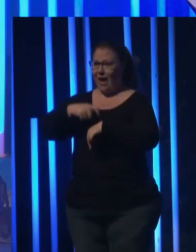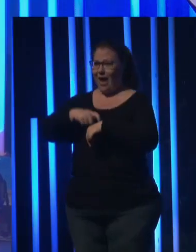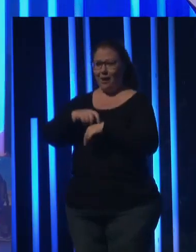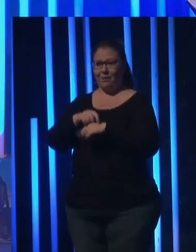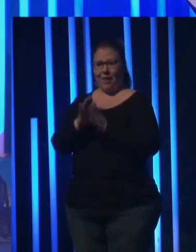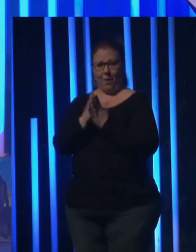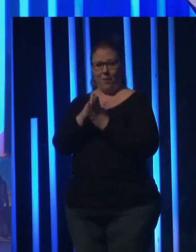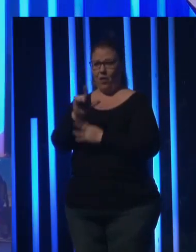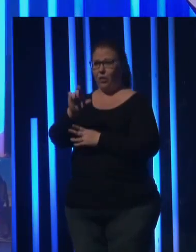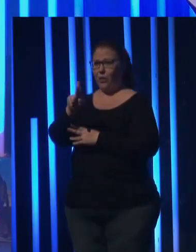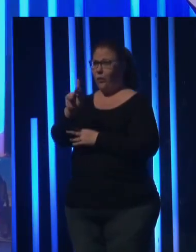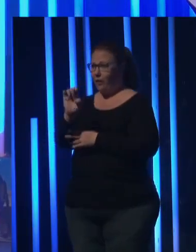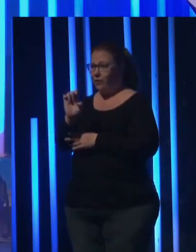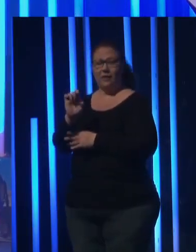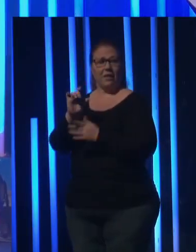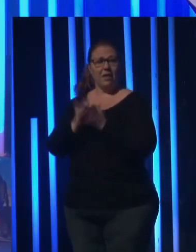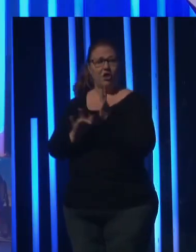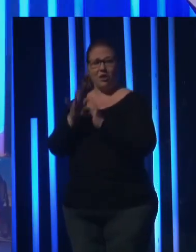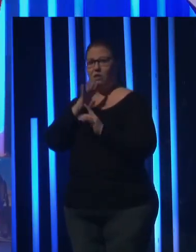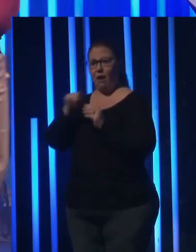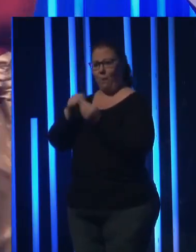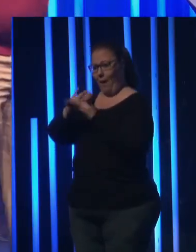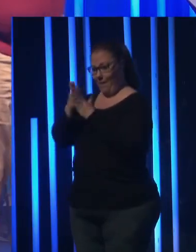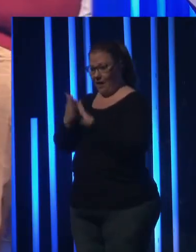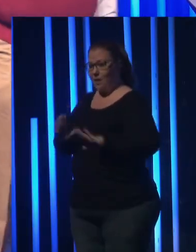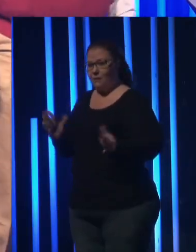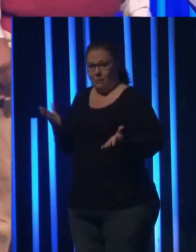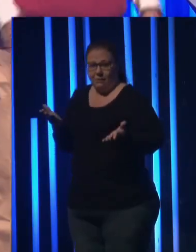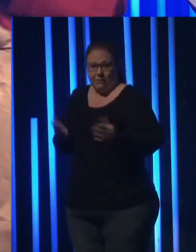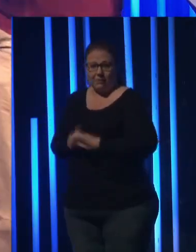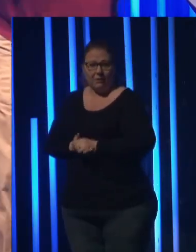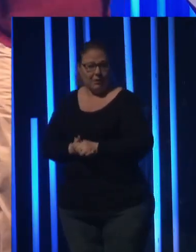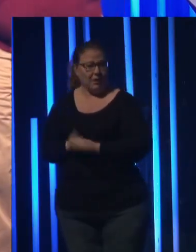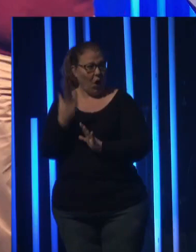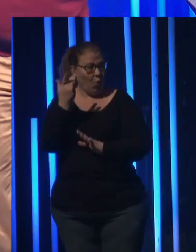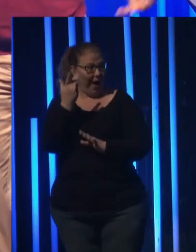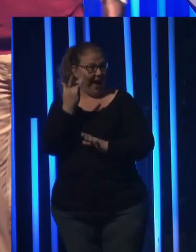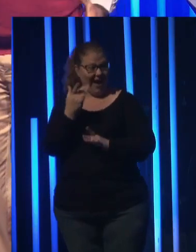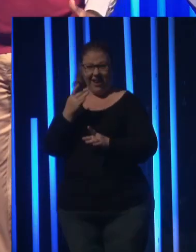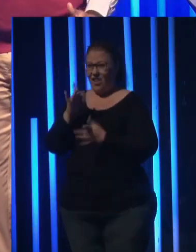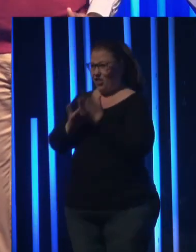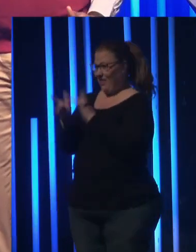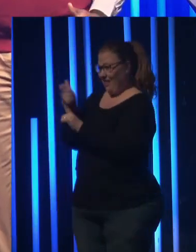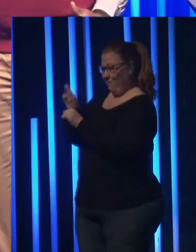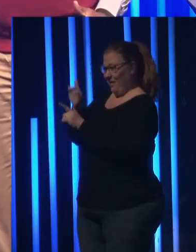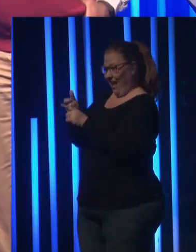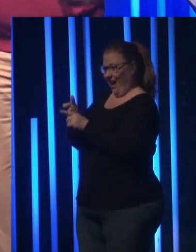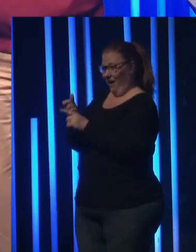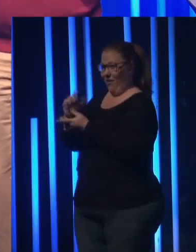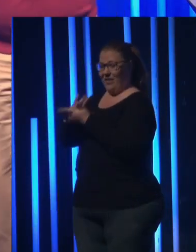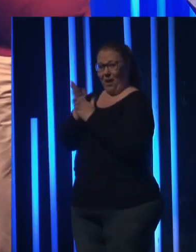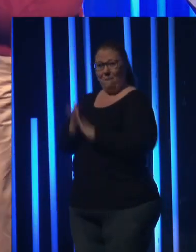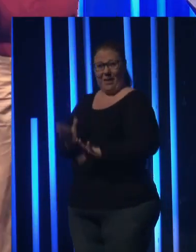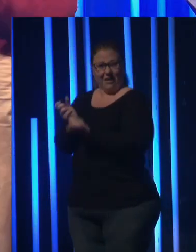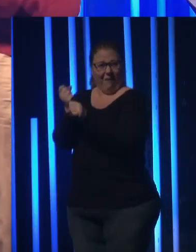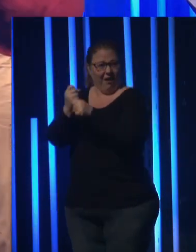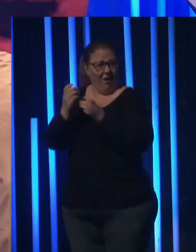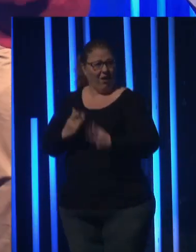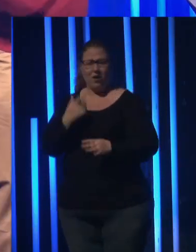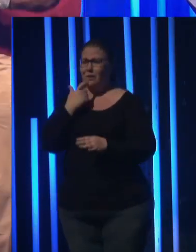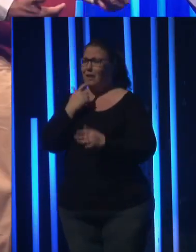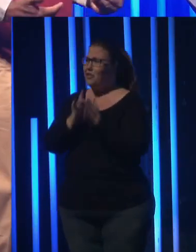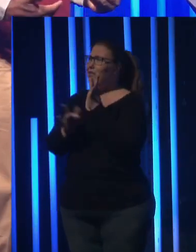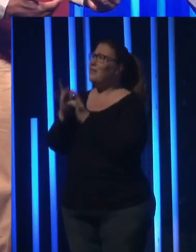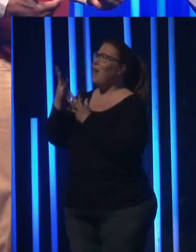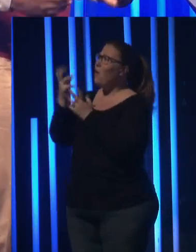of Luke, Jesus talked about peace because he was a peacemaker. And what you're saying is, Jesus,